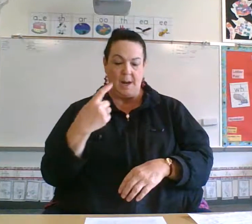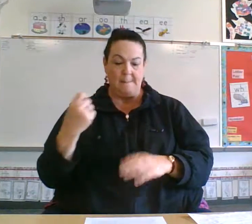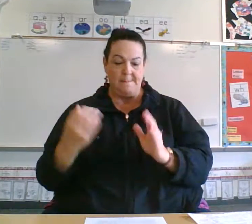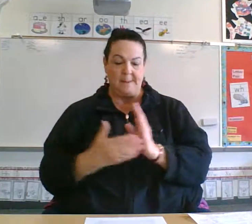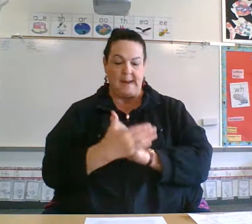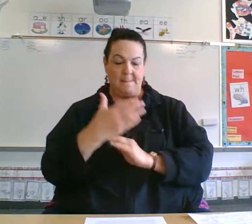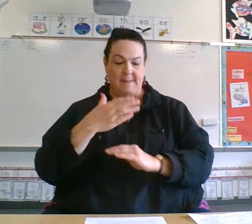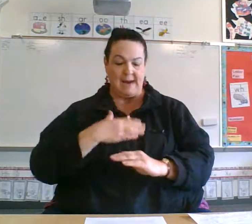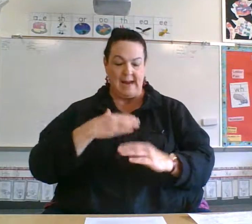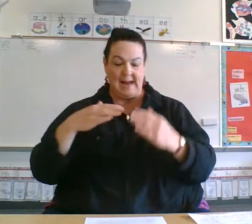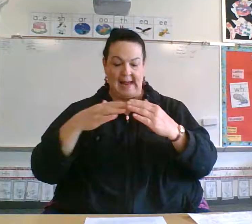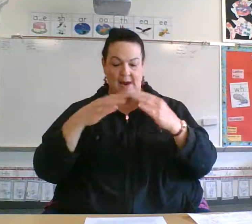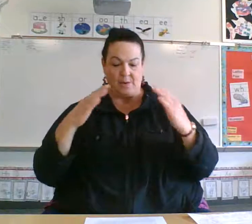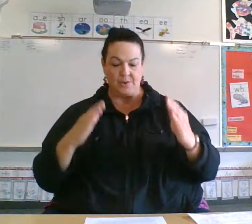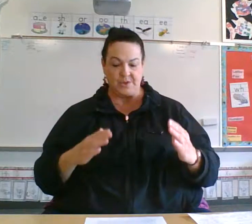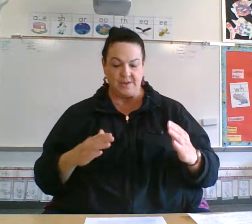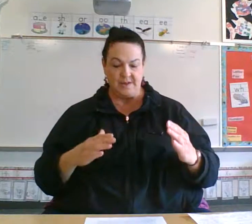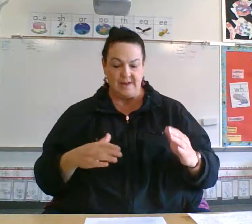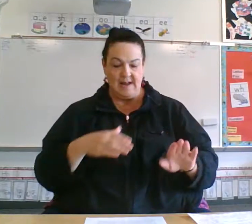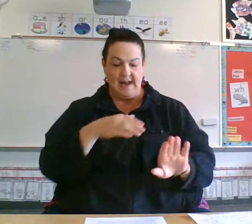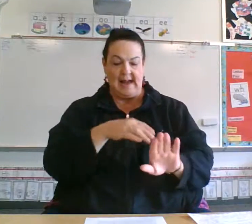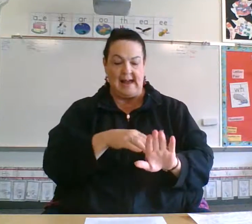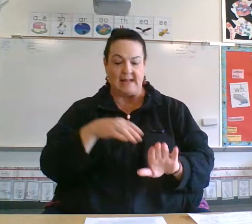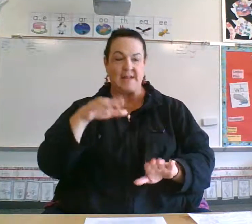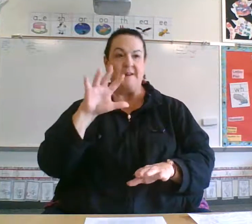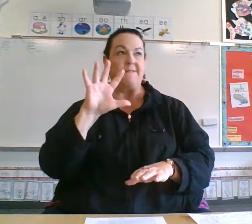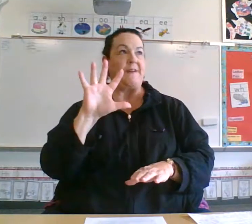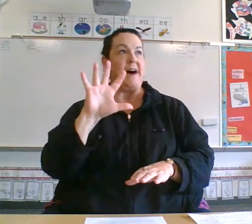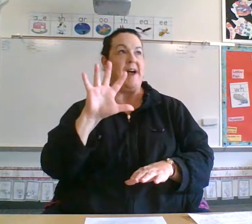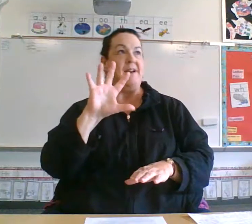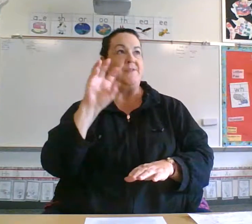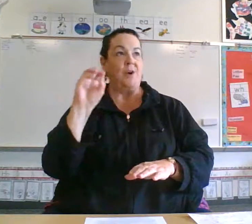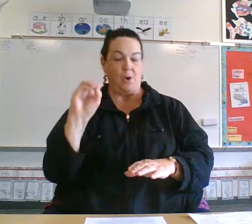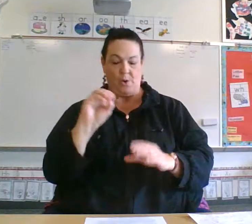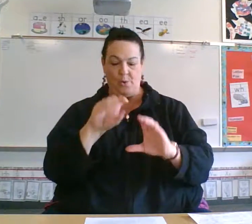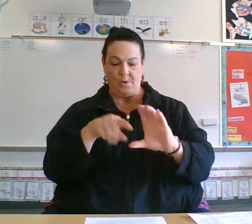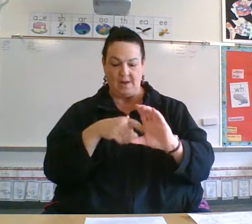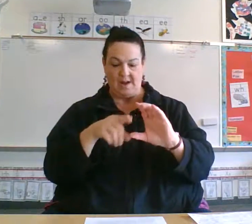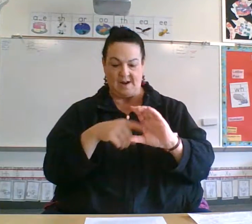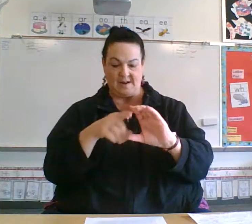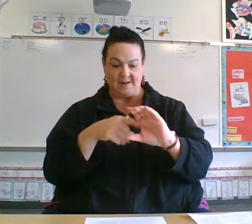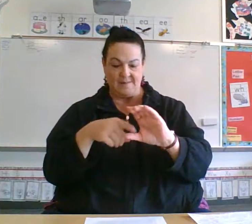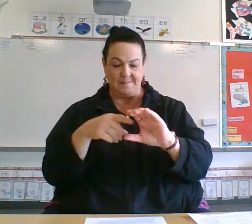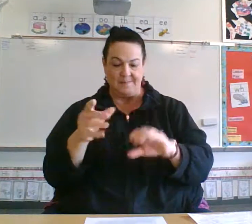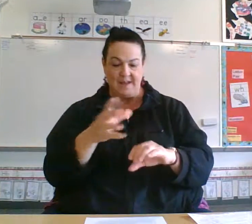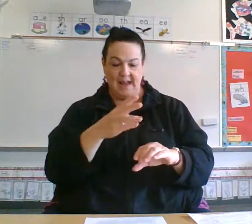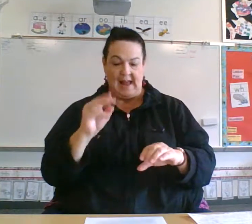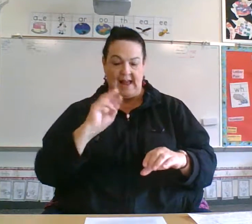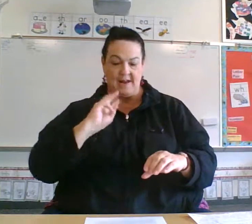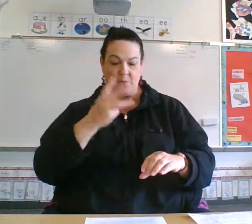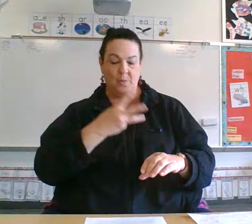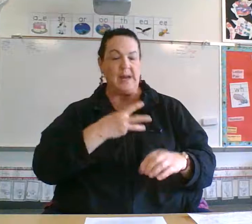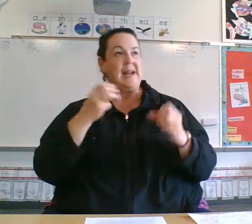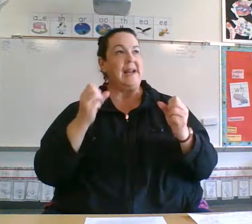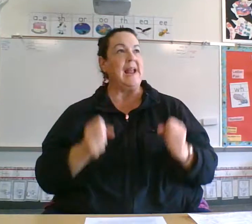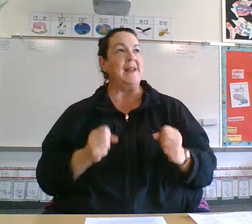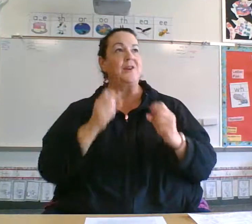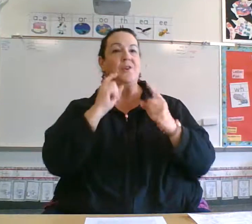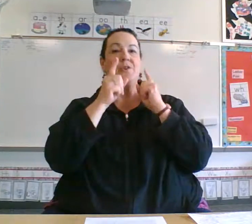Come by my house at 5 o'clock and we can